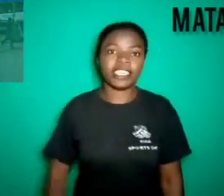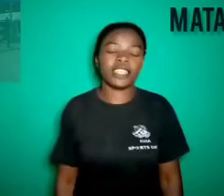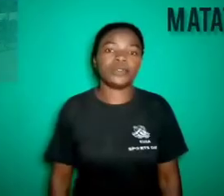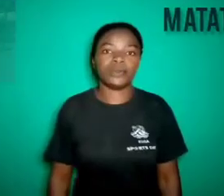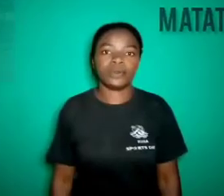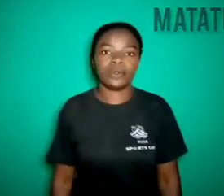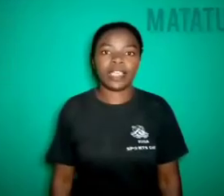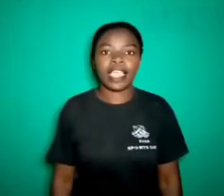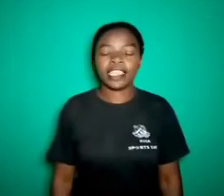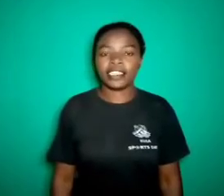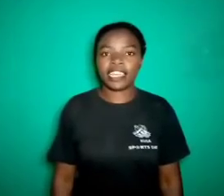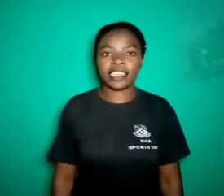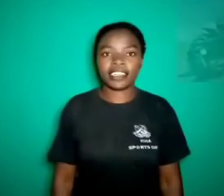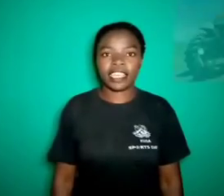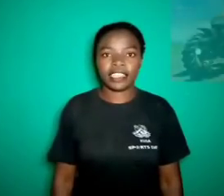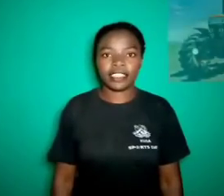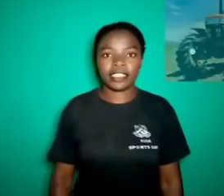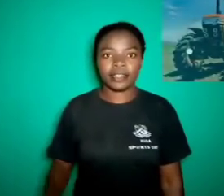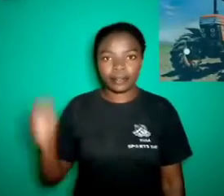Matatu. Tractor.